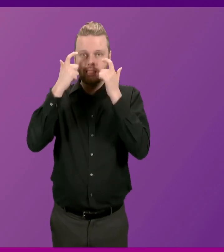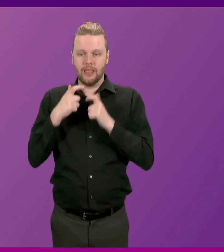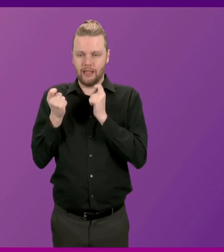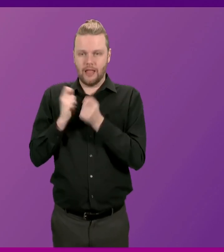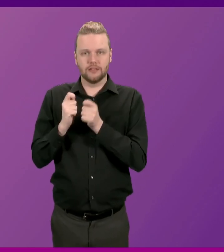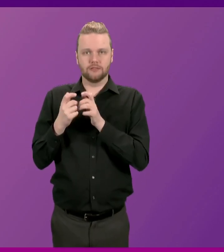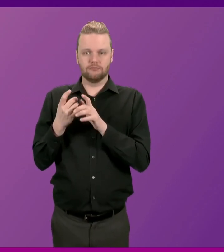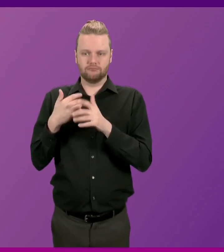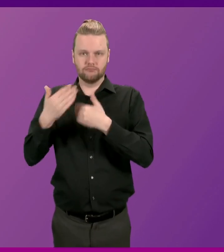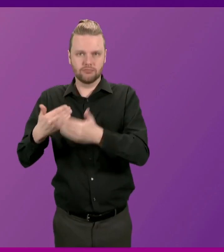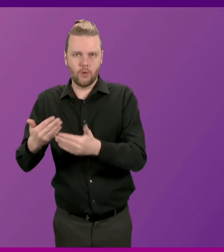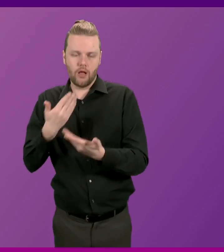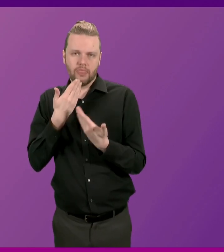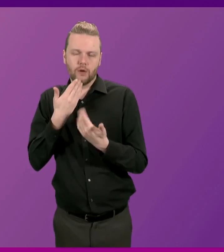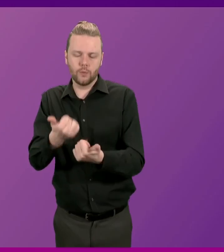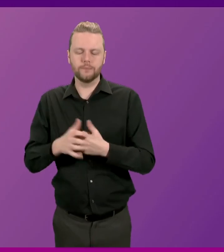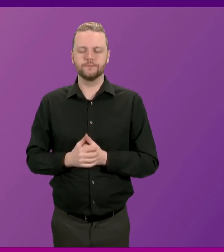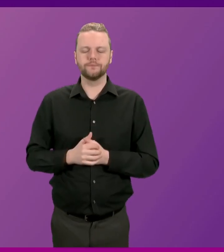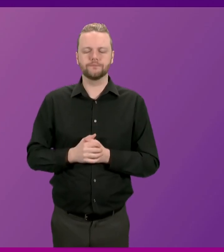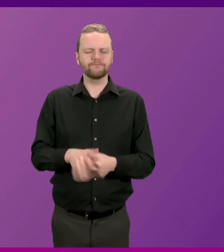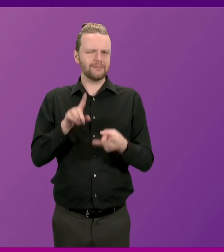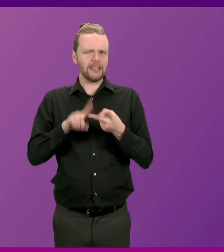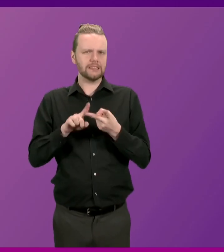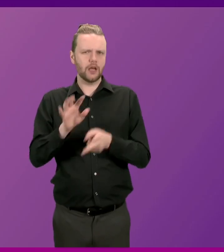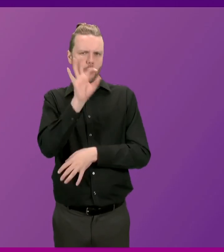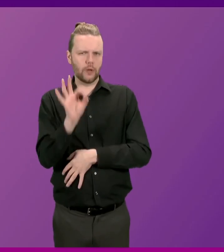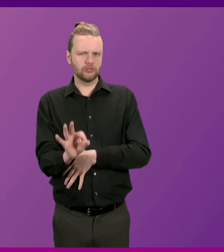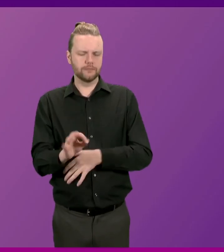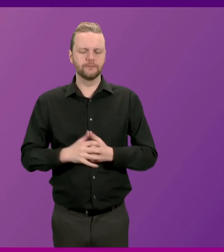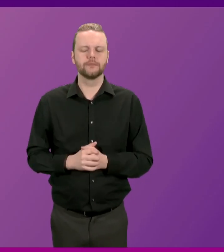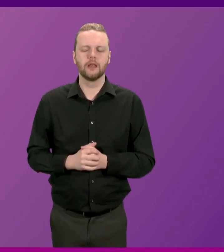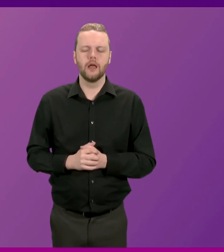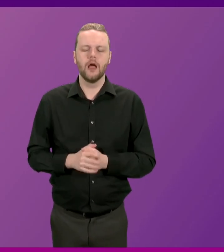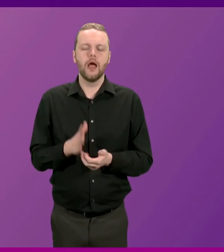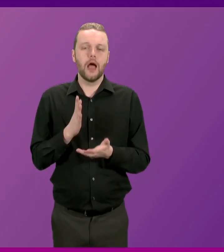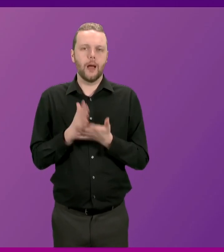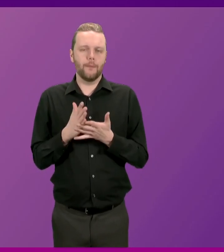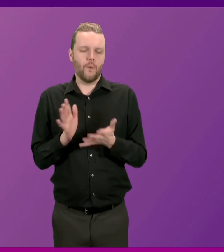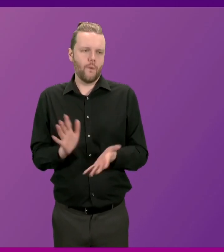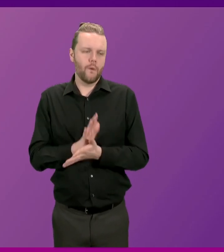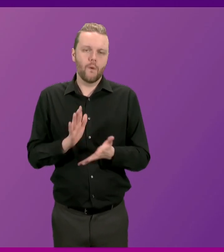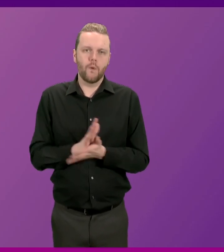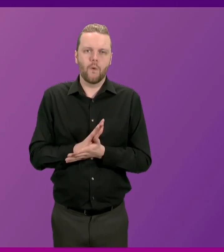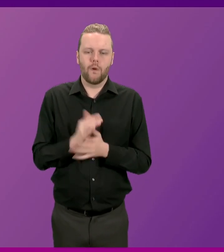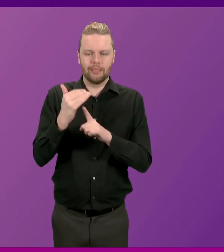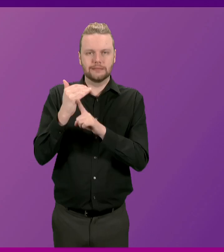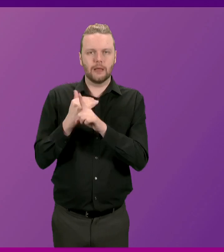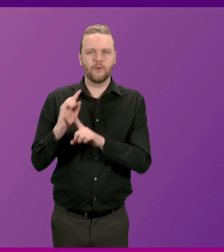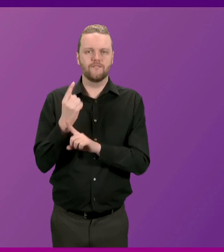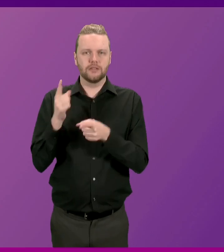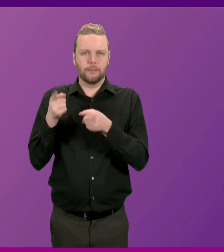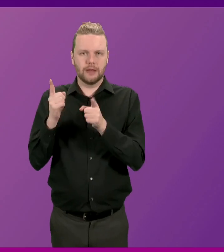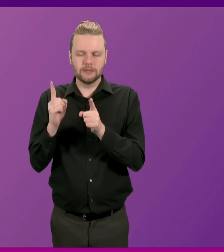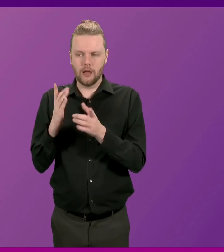role models. So thank you for that. My second question, and I was delighted that the Deputy First Minister has taken